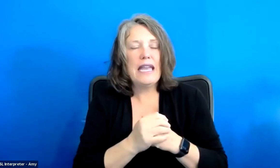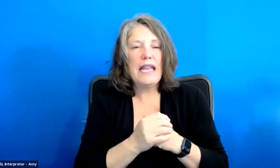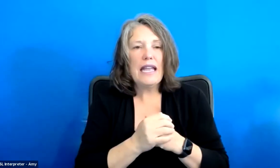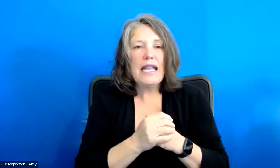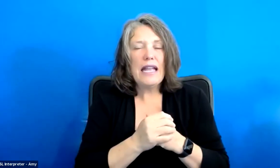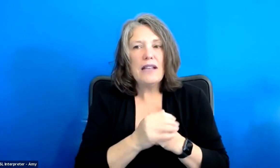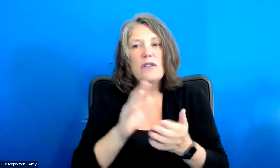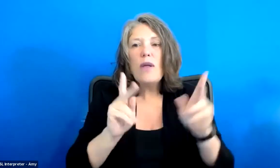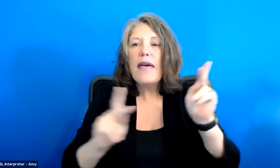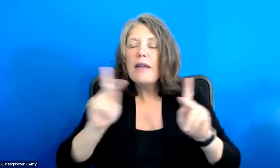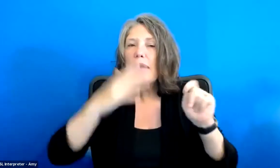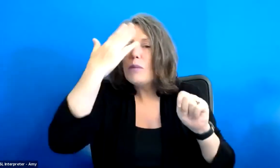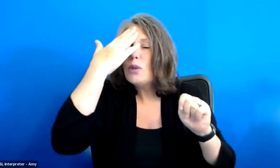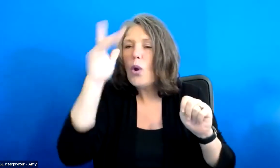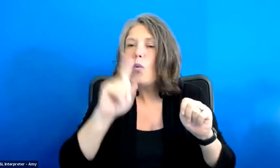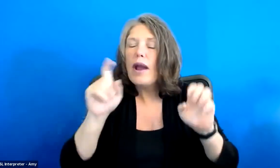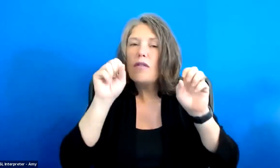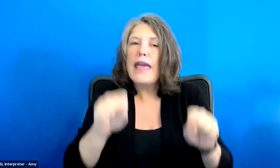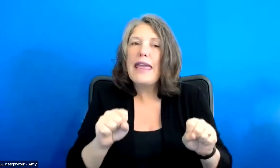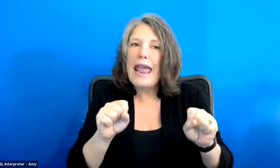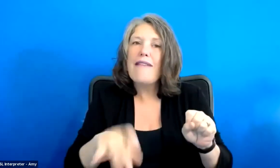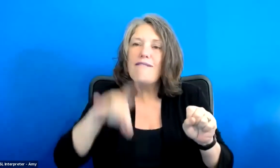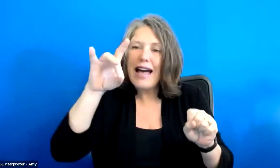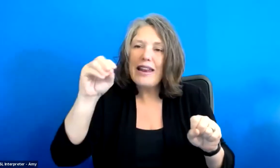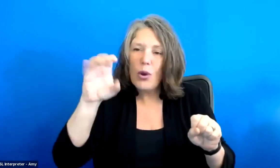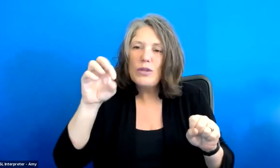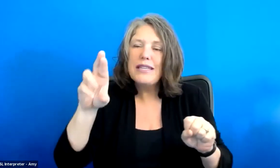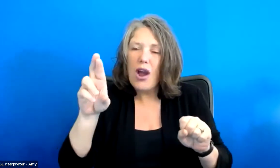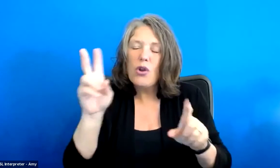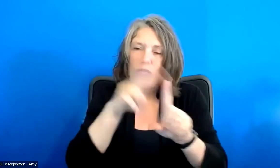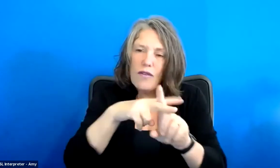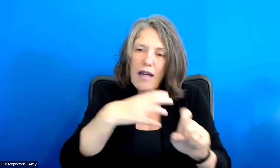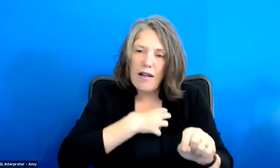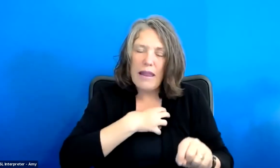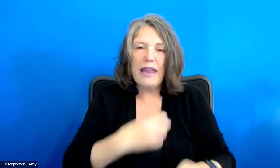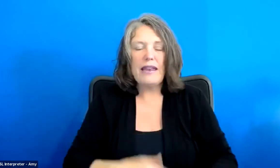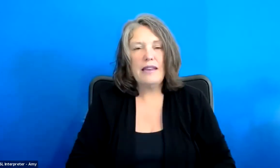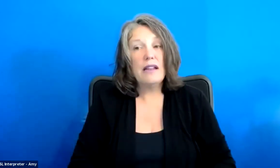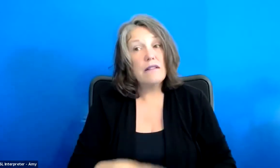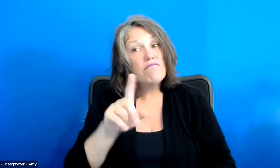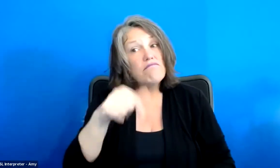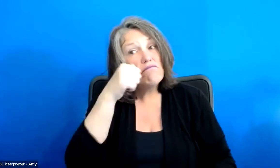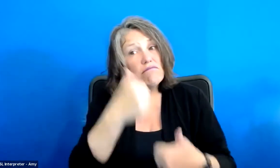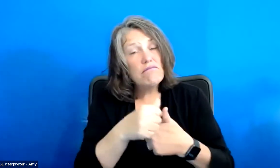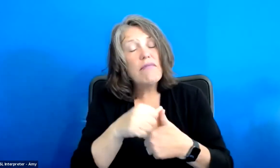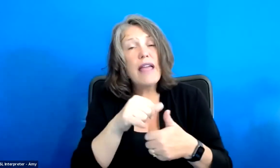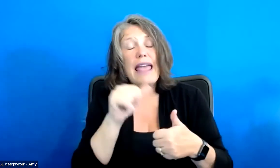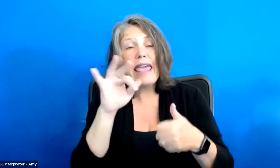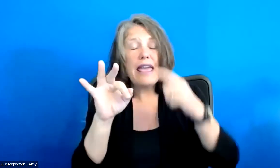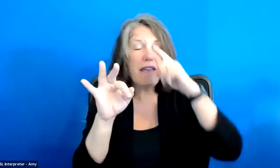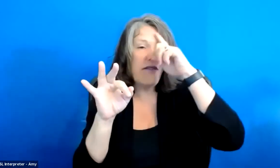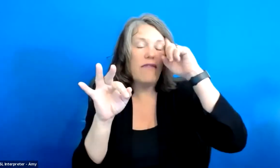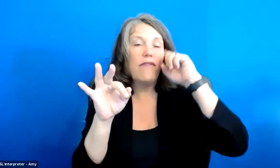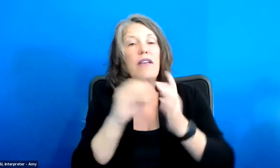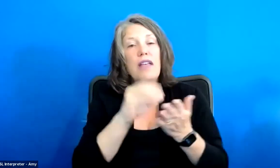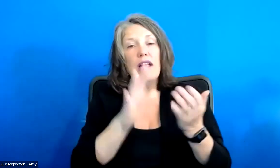that people know where they can go to find OCR and file a complaint. Do keep in mind if a